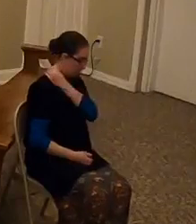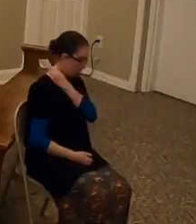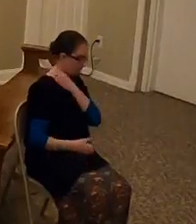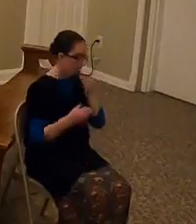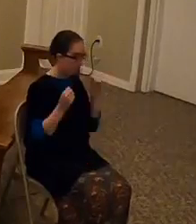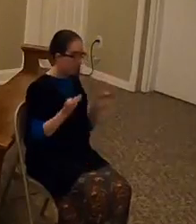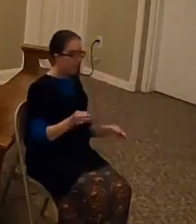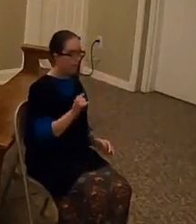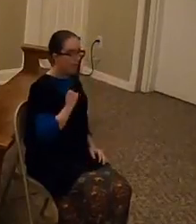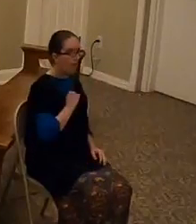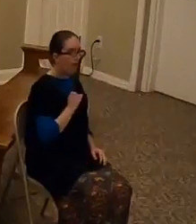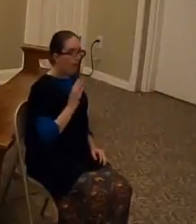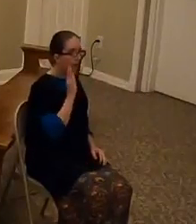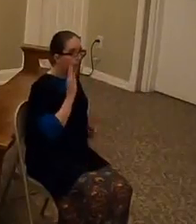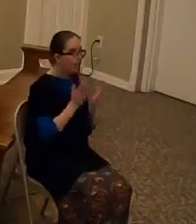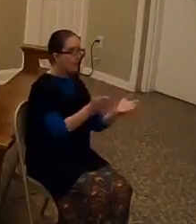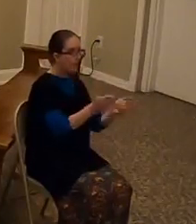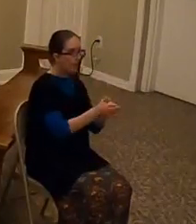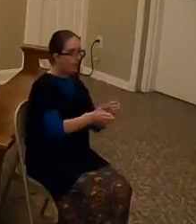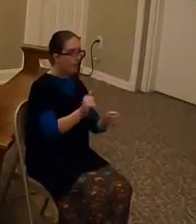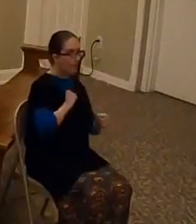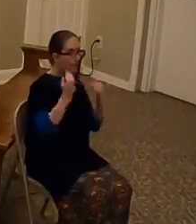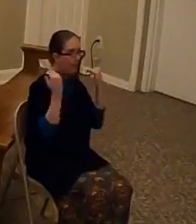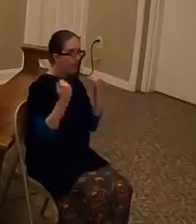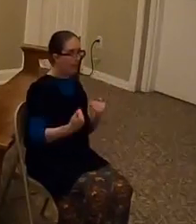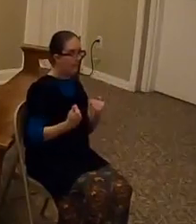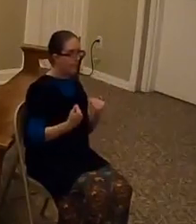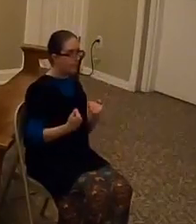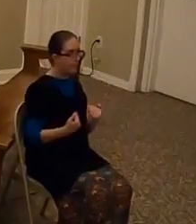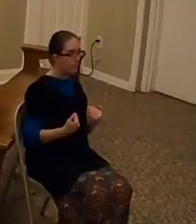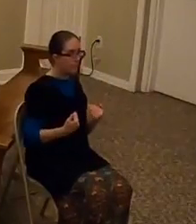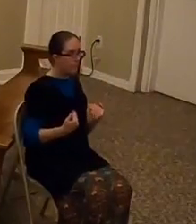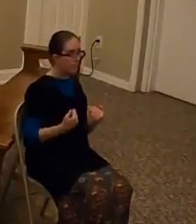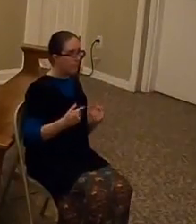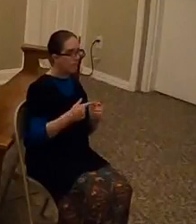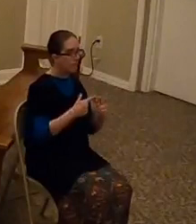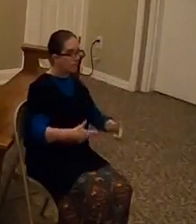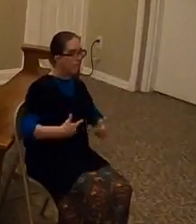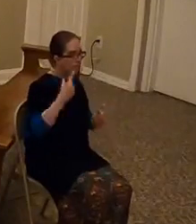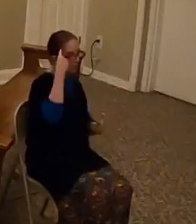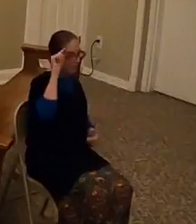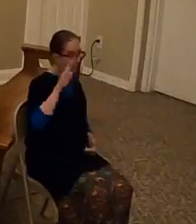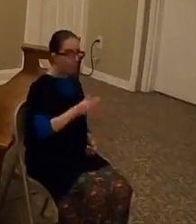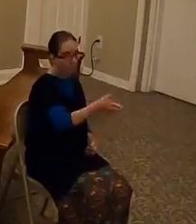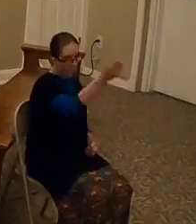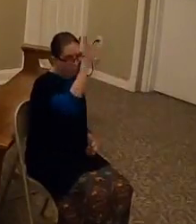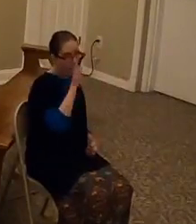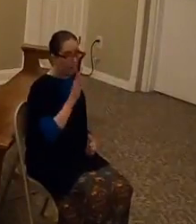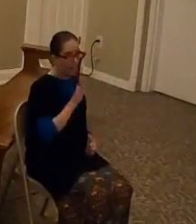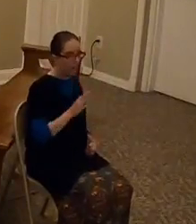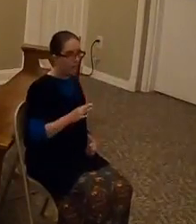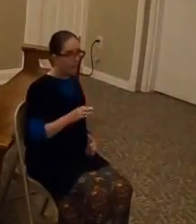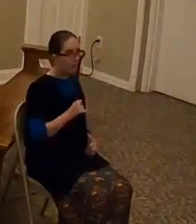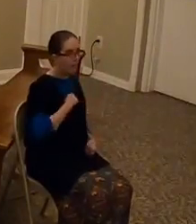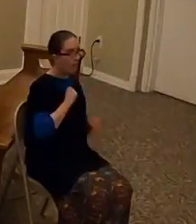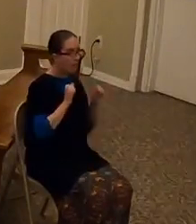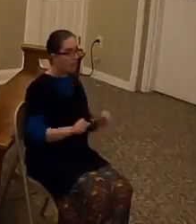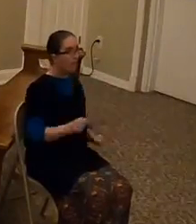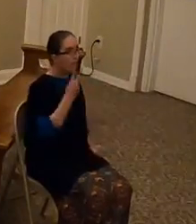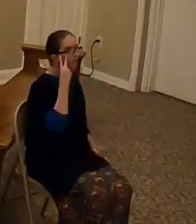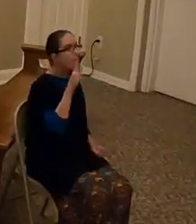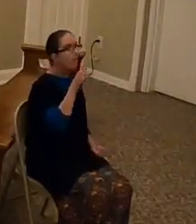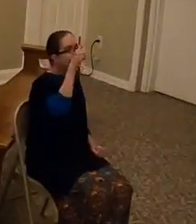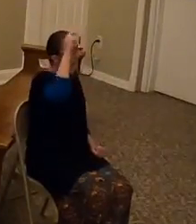If I'm going to give everything I've got to live for God, then I can look for his